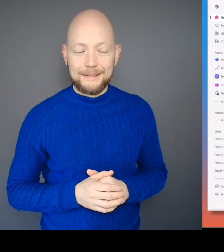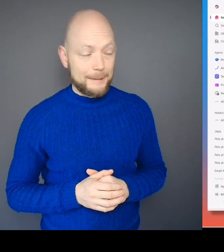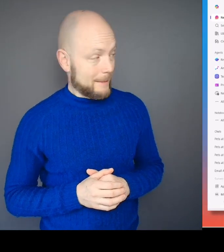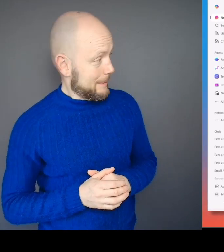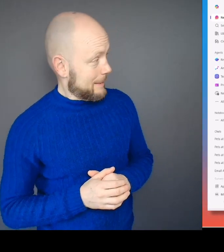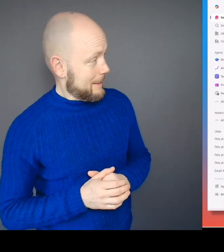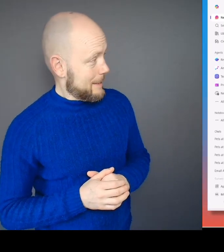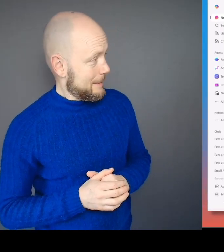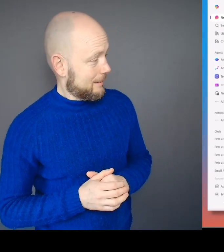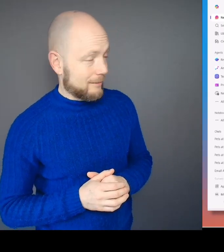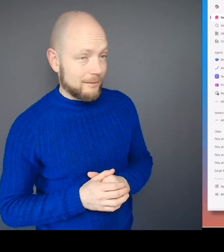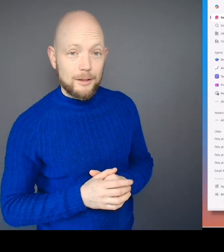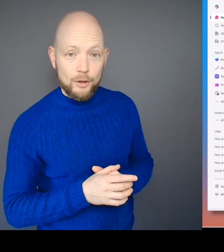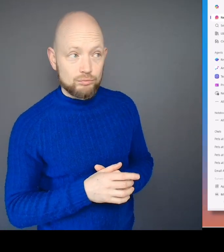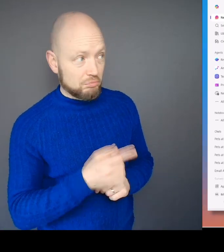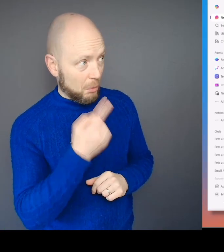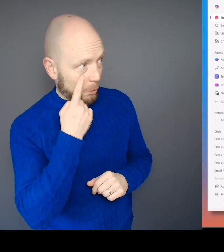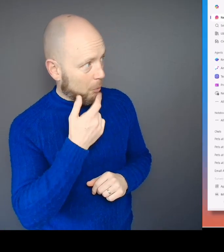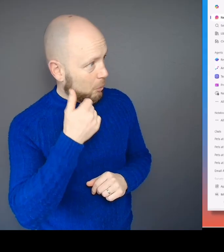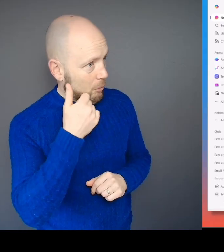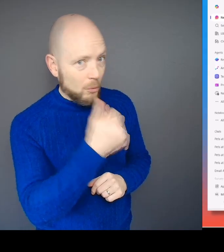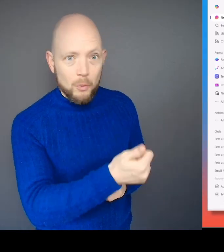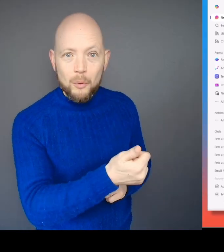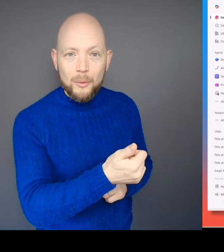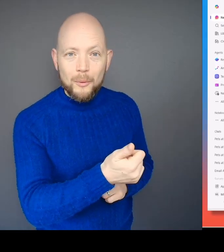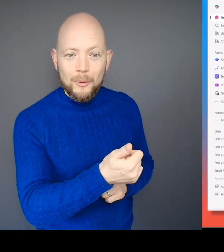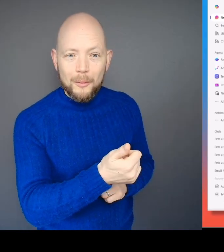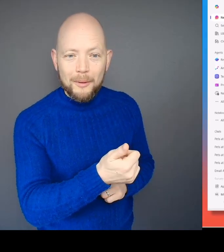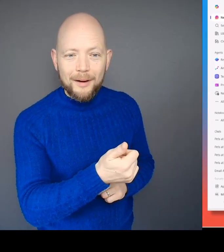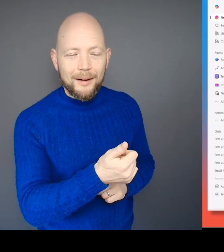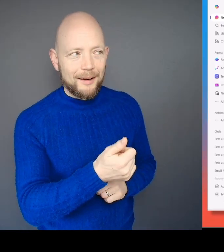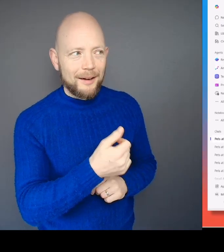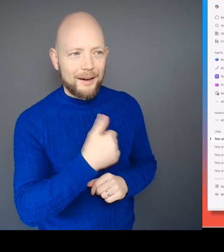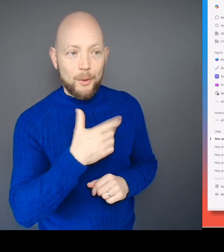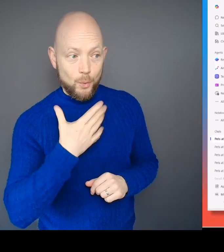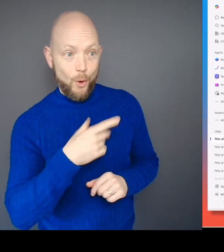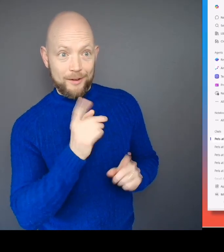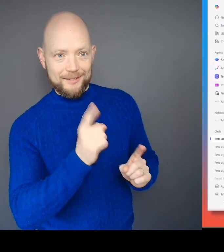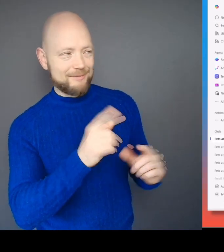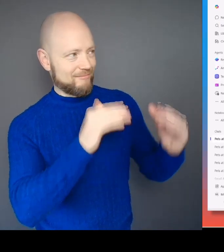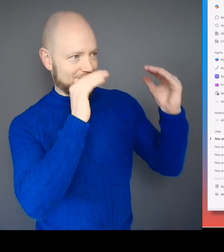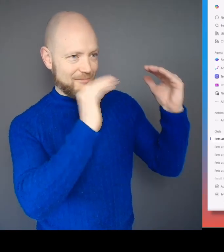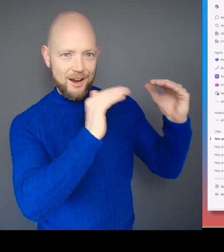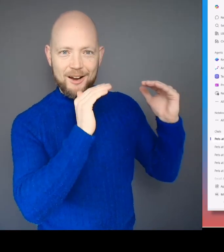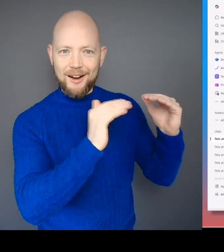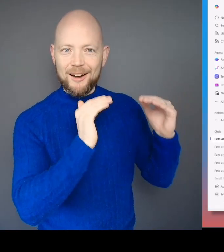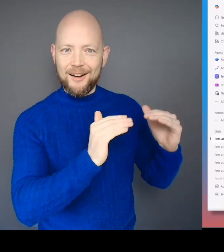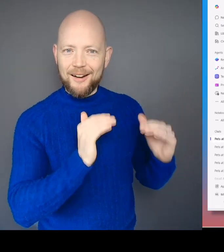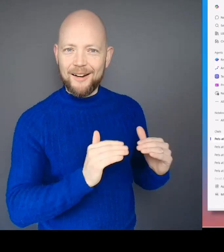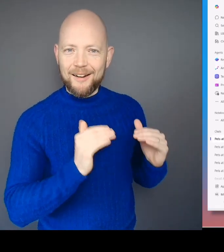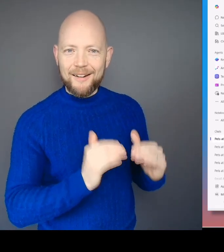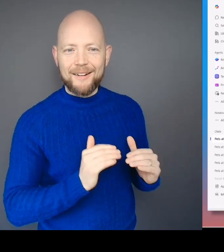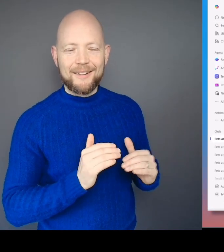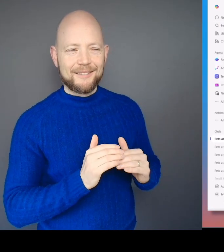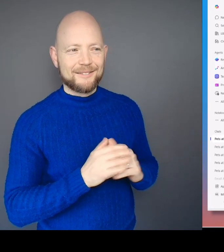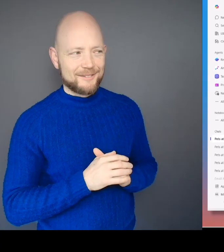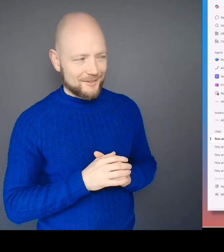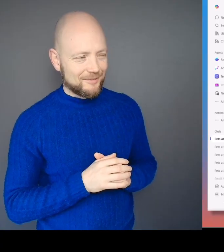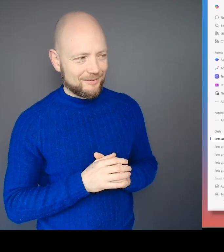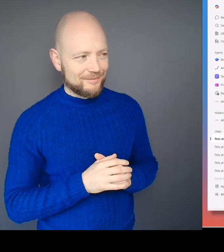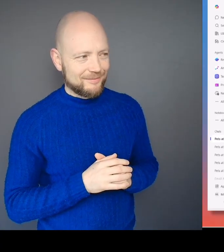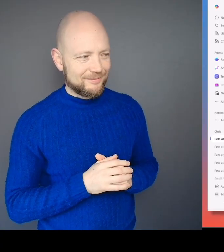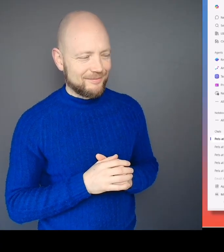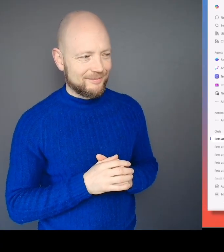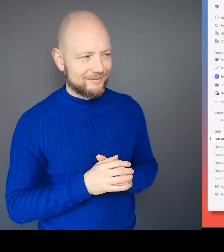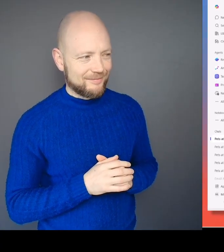document. Subject, we've got some cute little emojis here. Hello, humans, it's time to unleash the fun because it's officially happening. Now, you'll see it's bringing in,